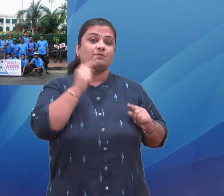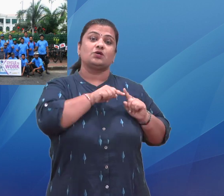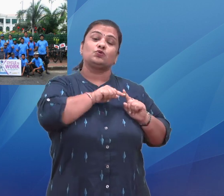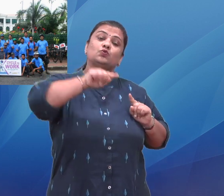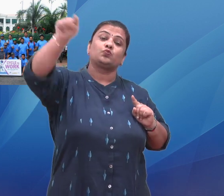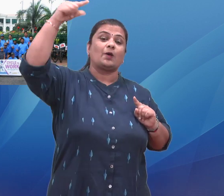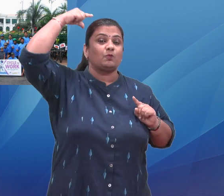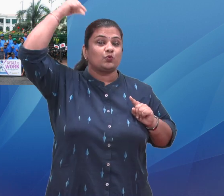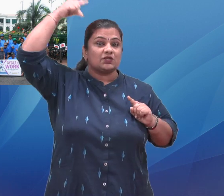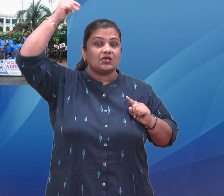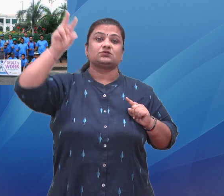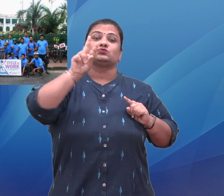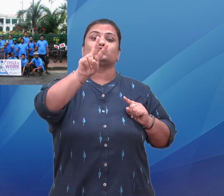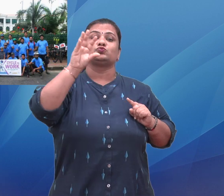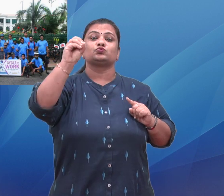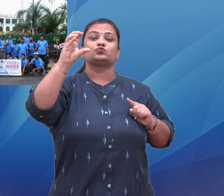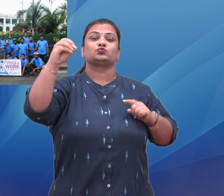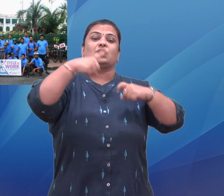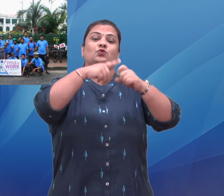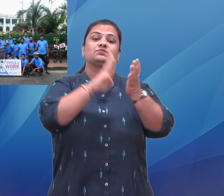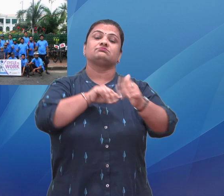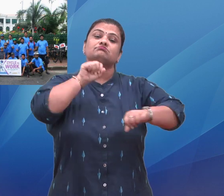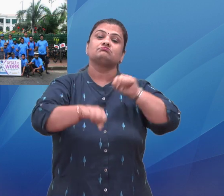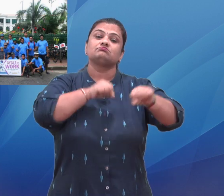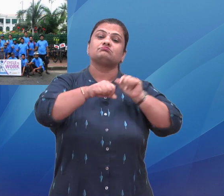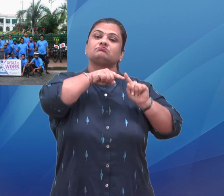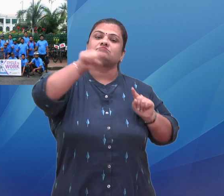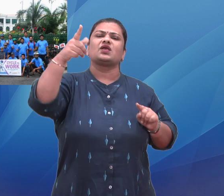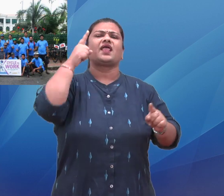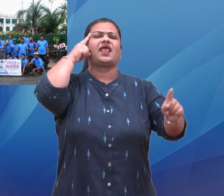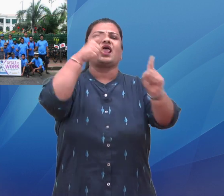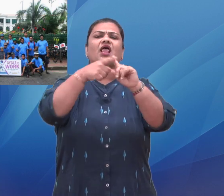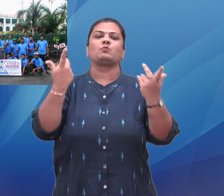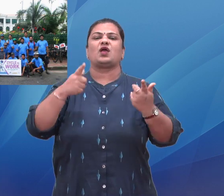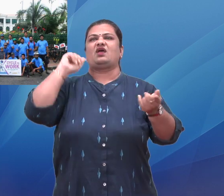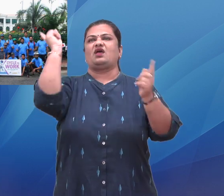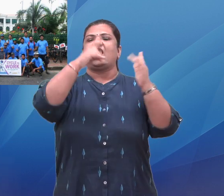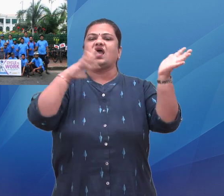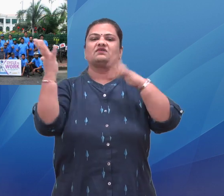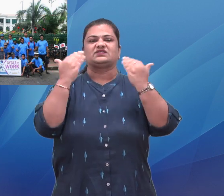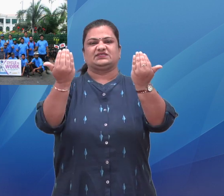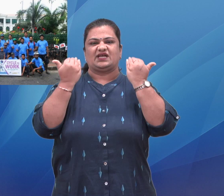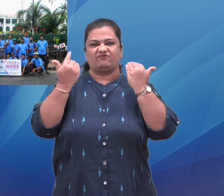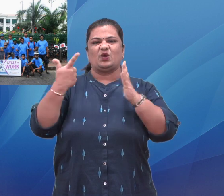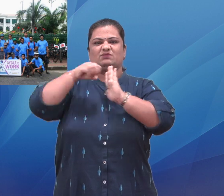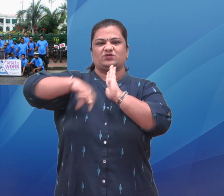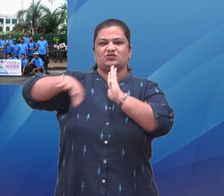association with the Kerala Tourism Development Corporation KTDC, on July 24. The participants will get a